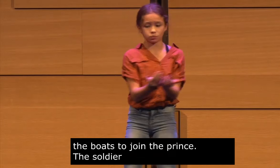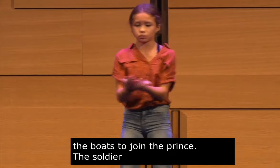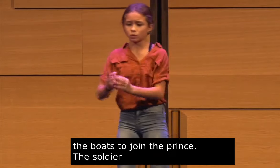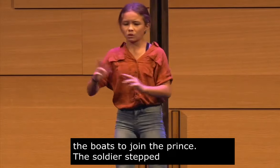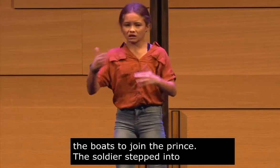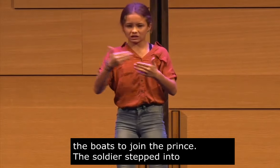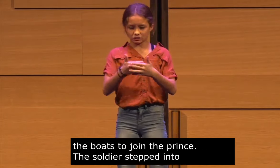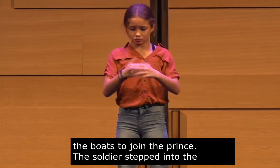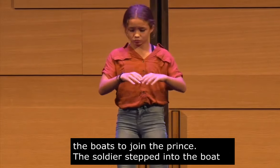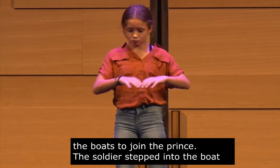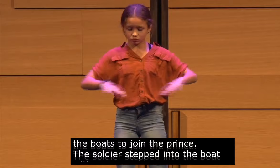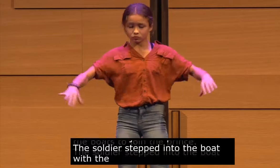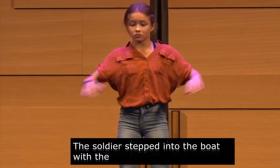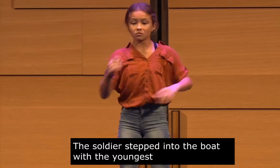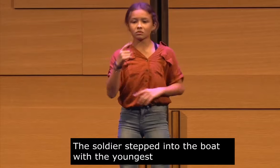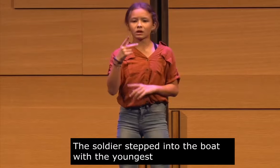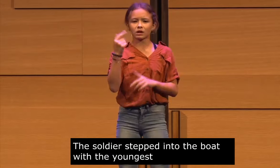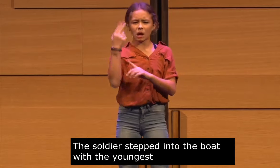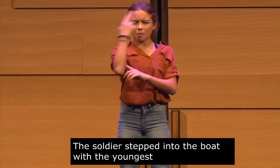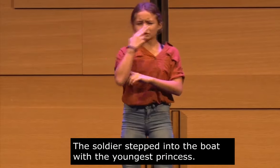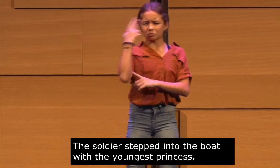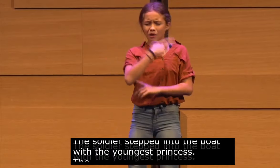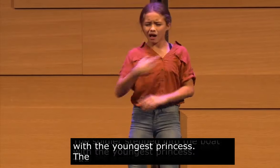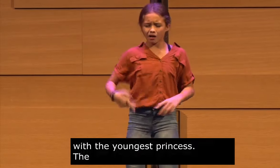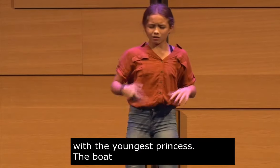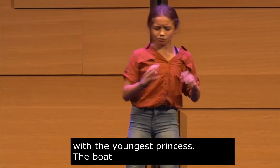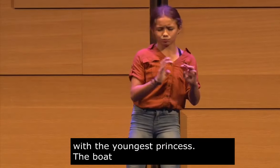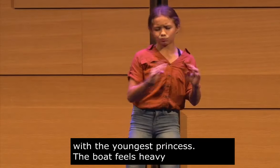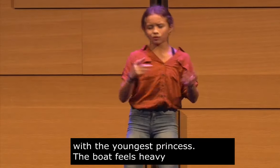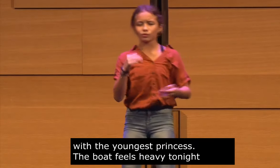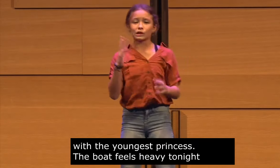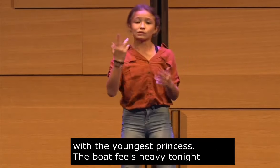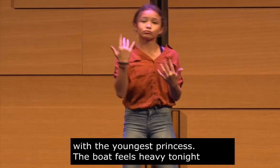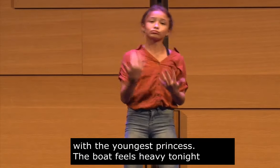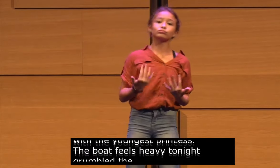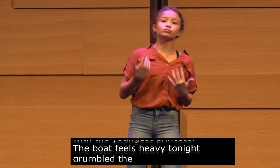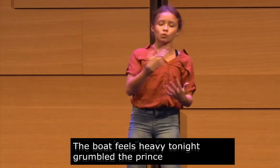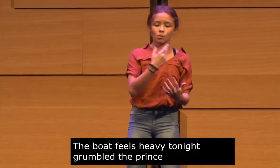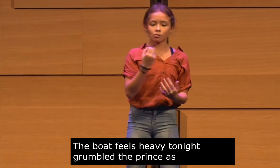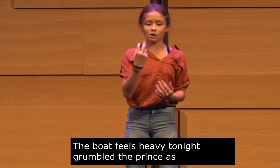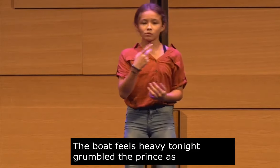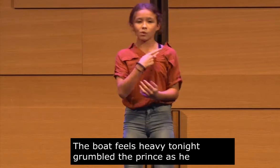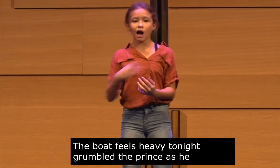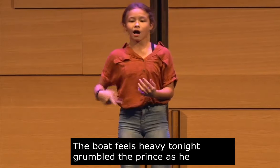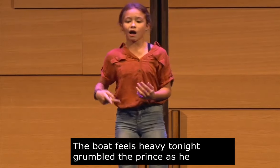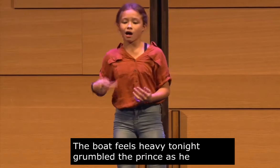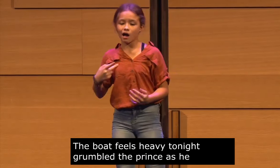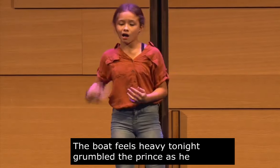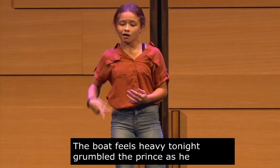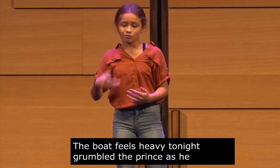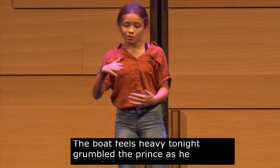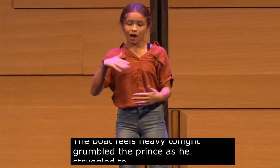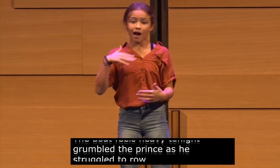The soldier stepped into the boat with the youngest princess. "The boat feels heavy tonight," grumbled the prince as he struggled to row over the